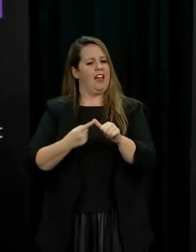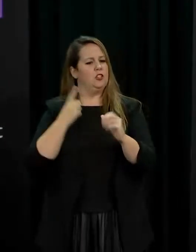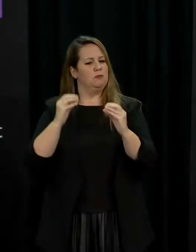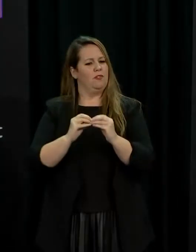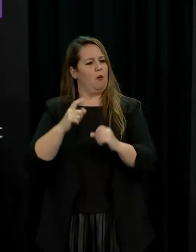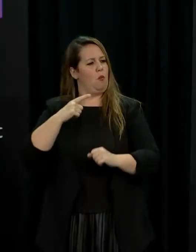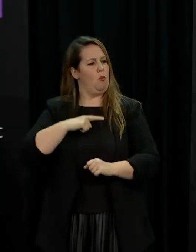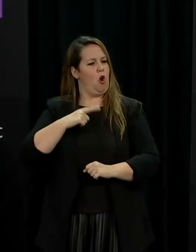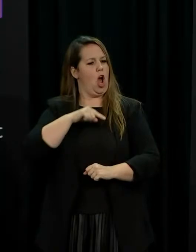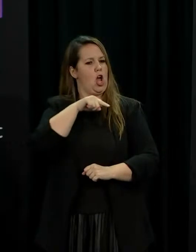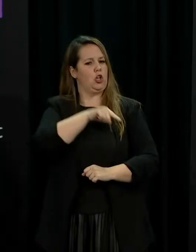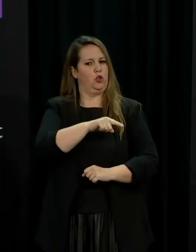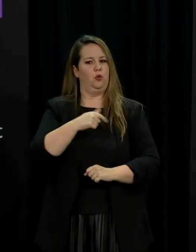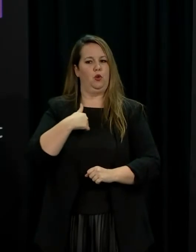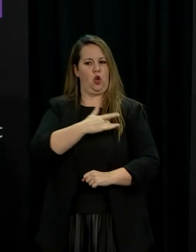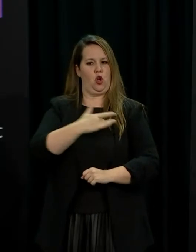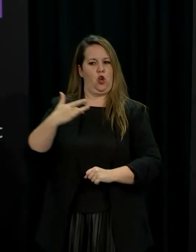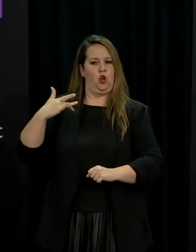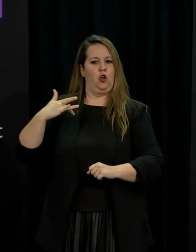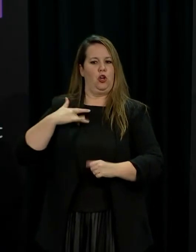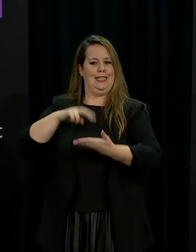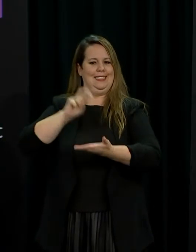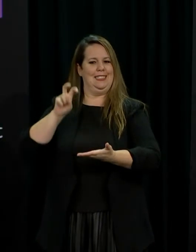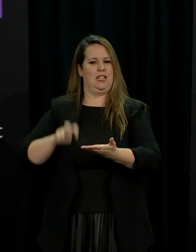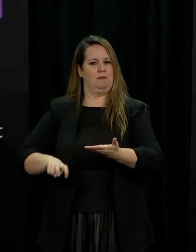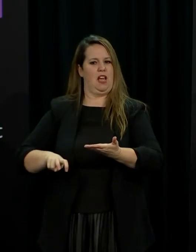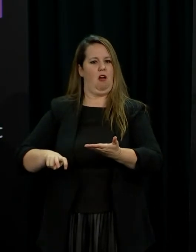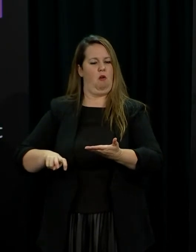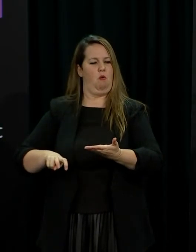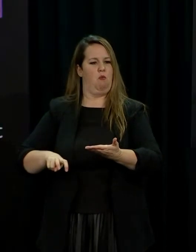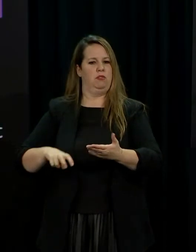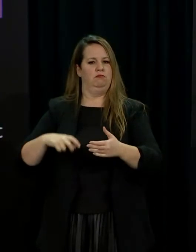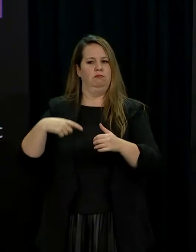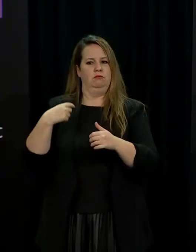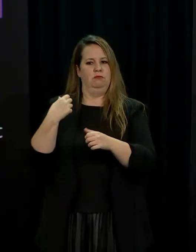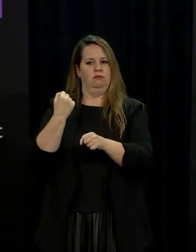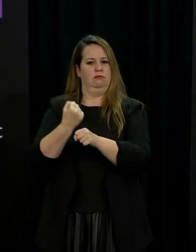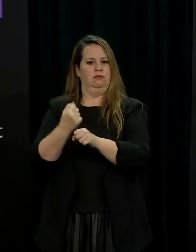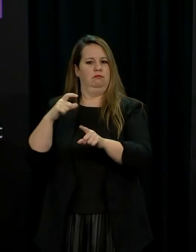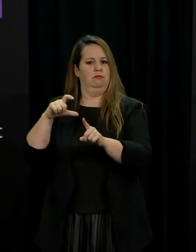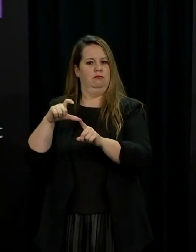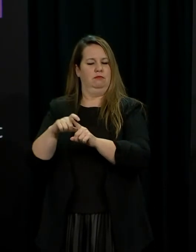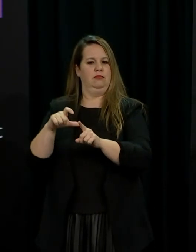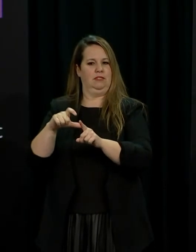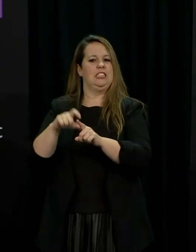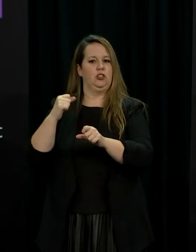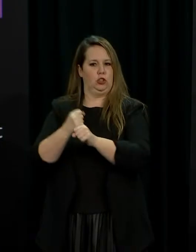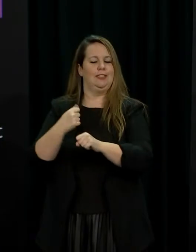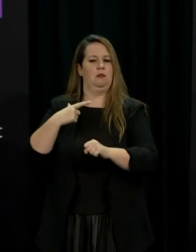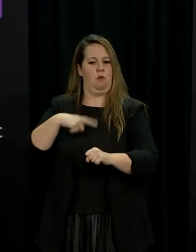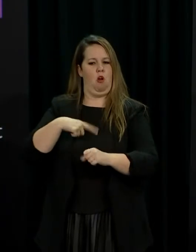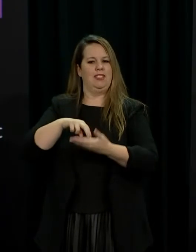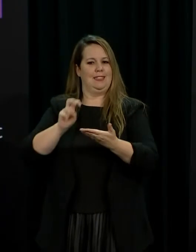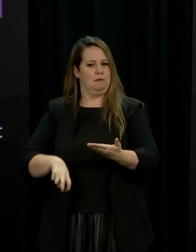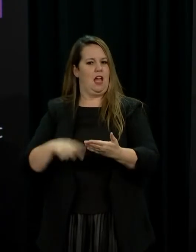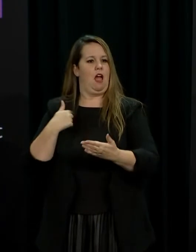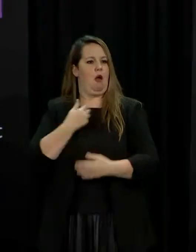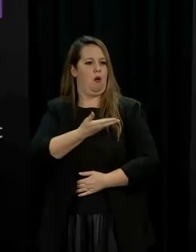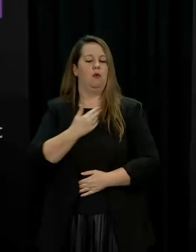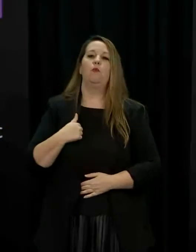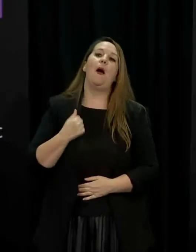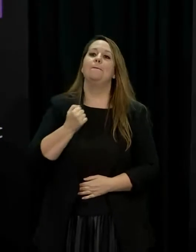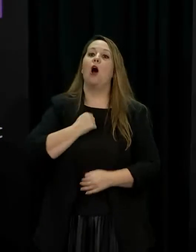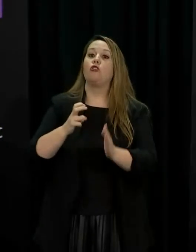feeling about stepping down from this role? Well, my contract is a 5-year contract, but I dare say that the